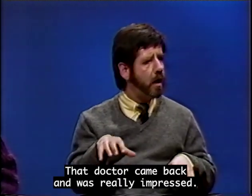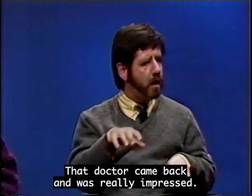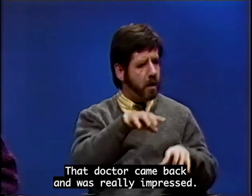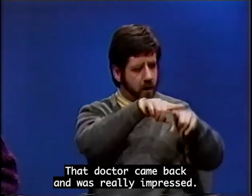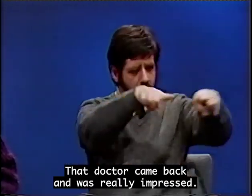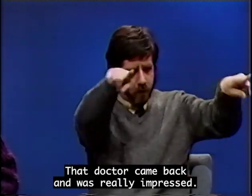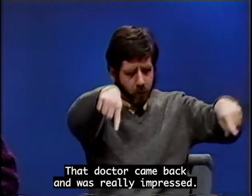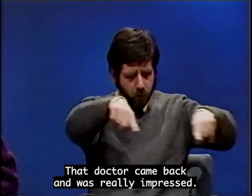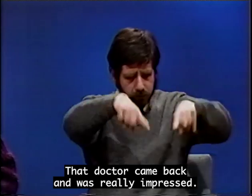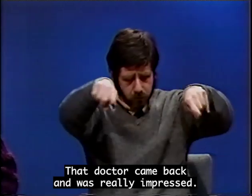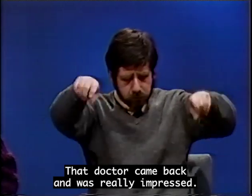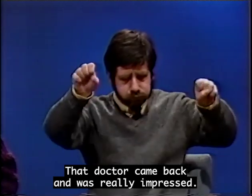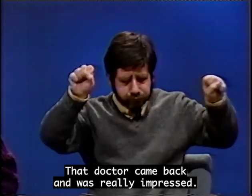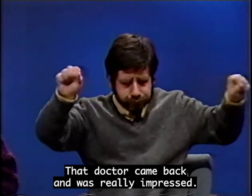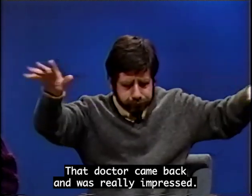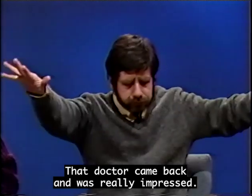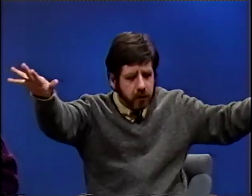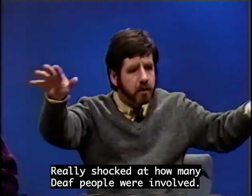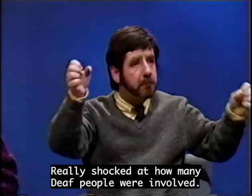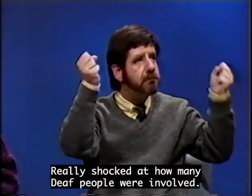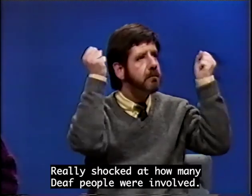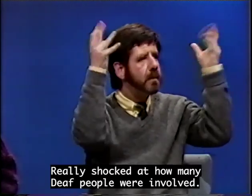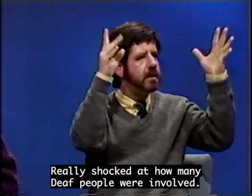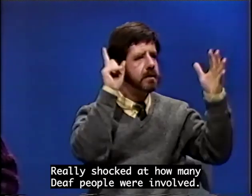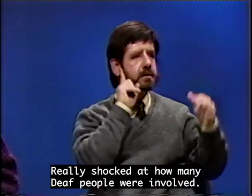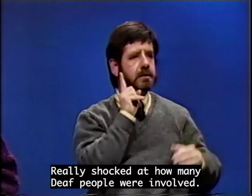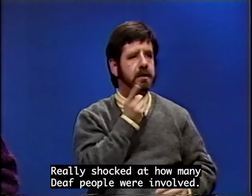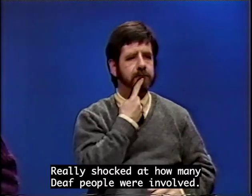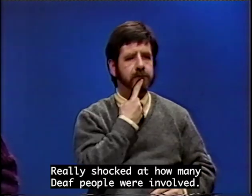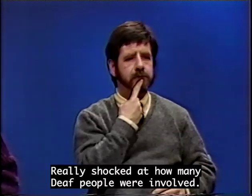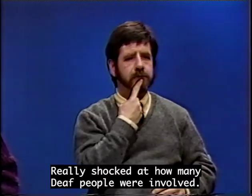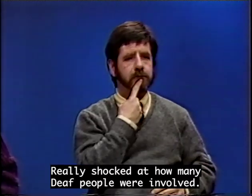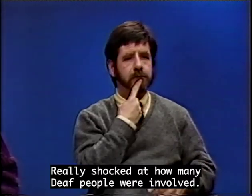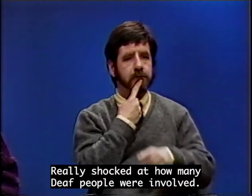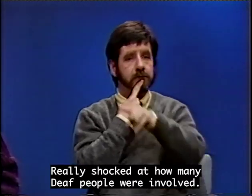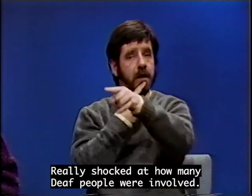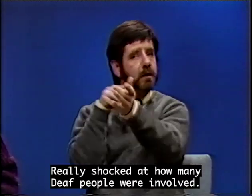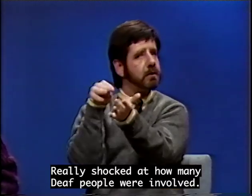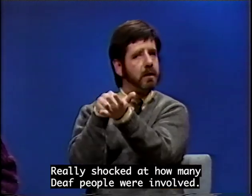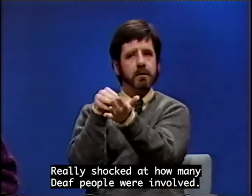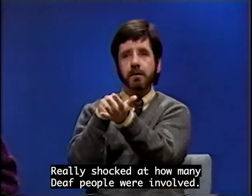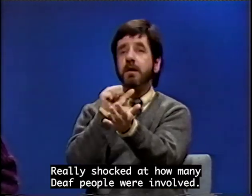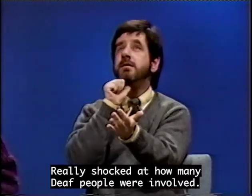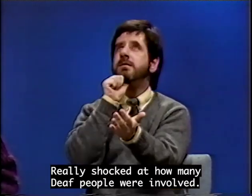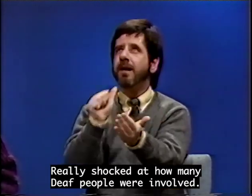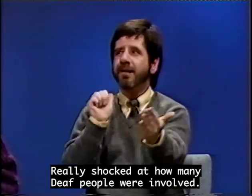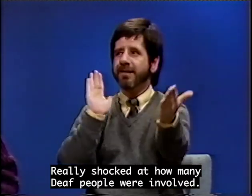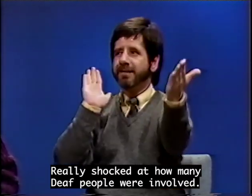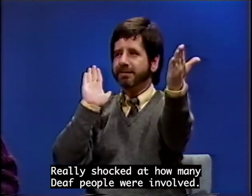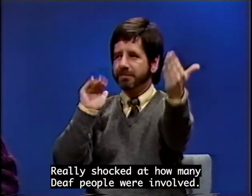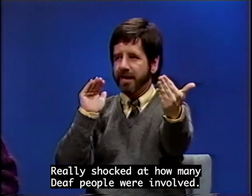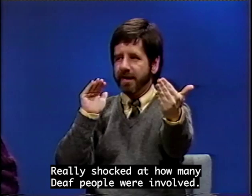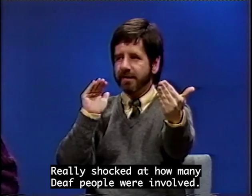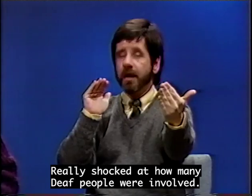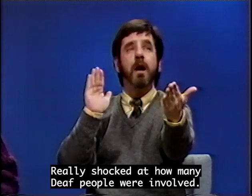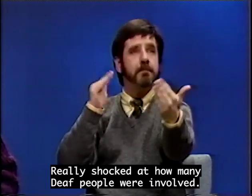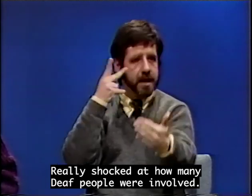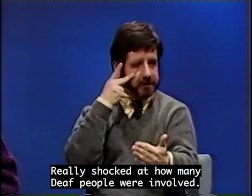really impressed, really shocked at how many deaf people